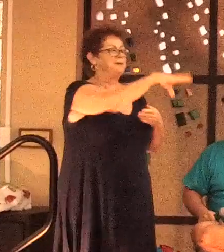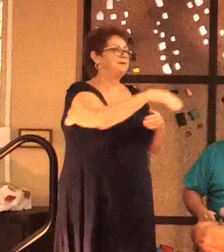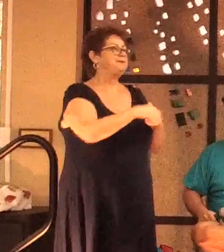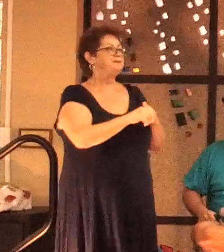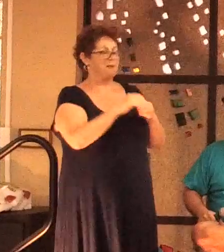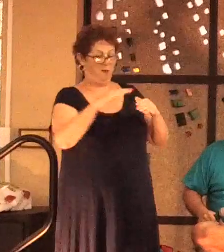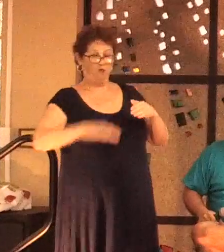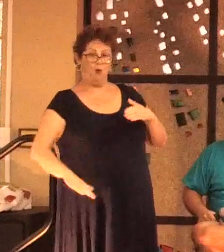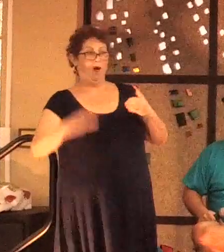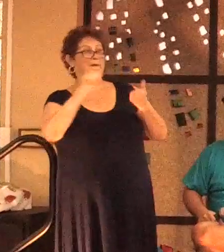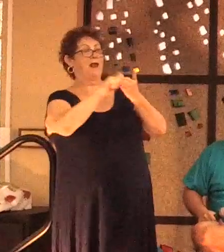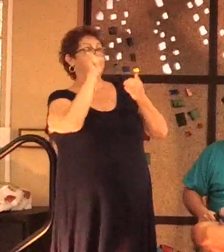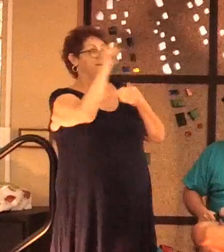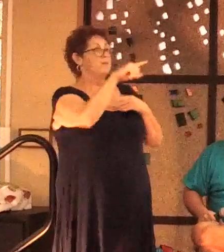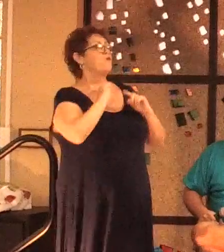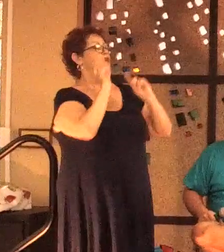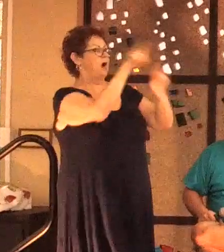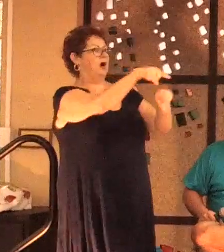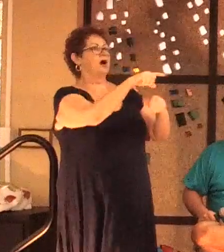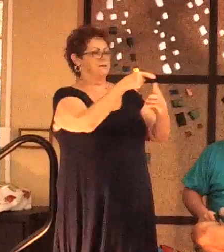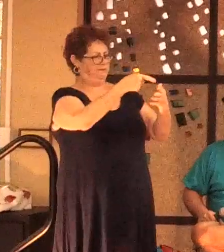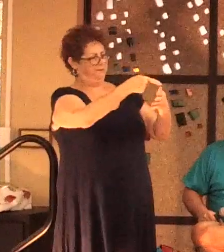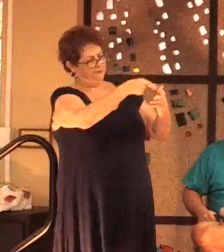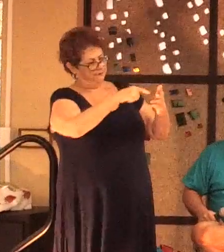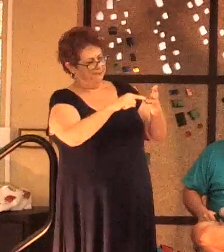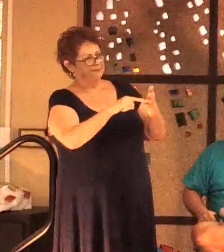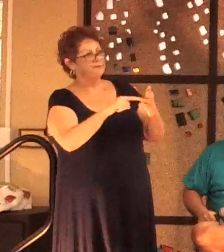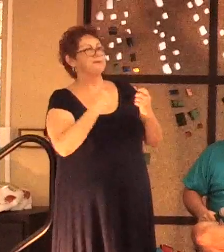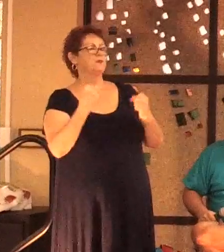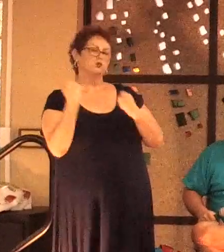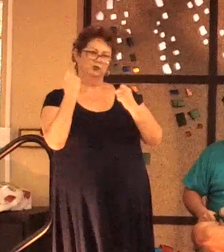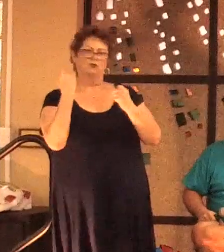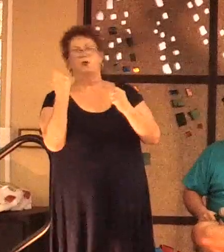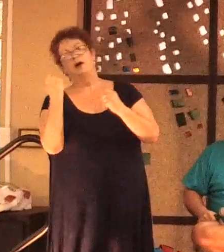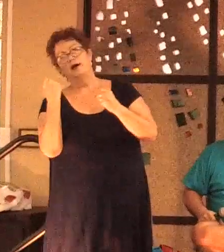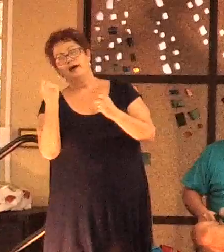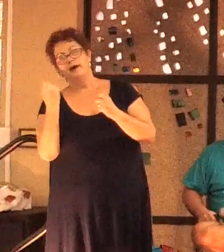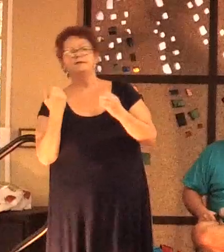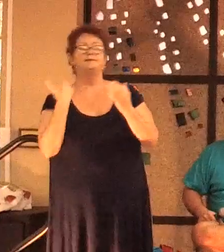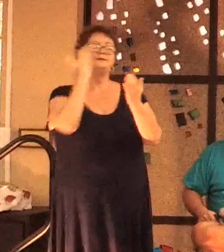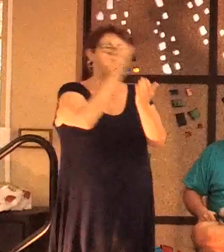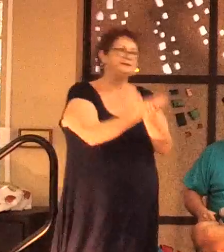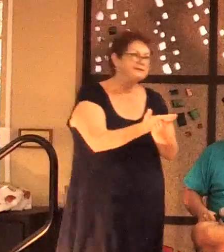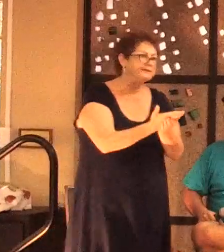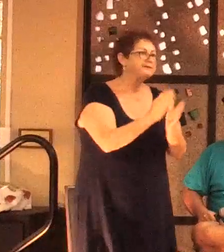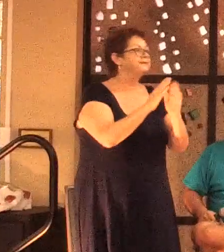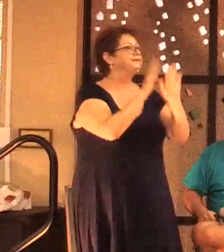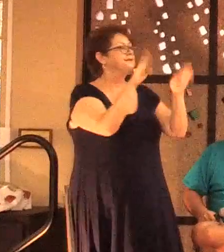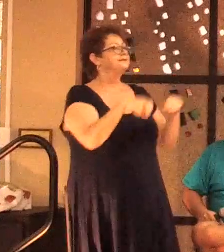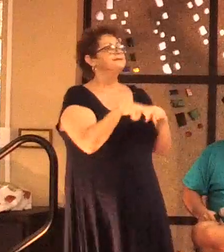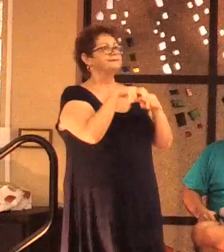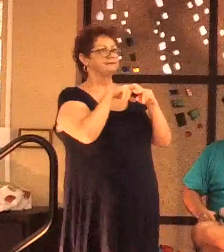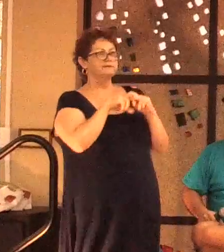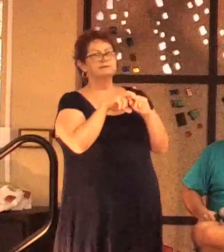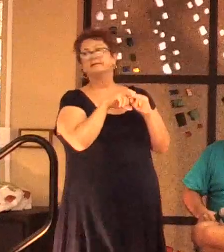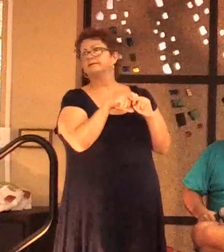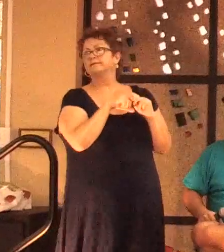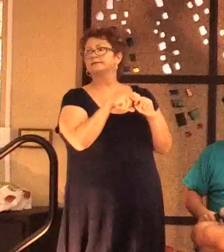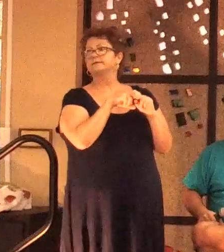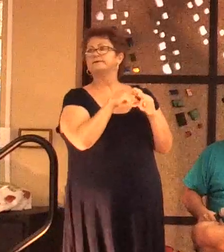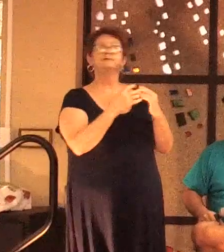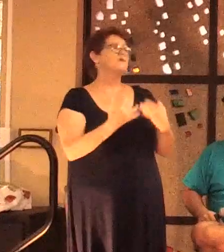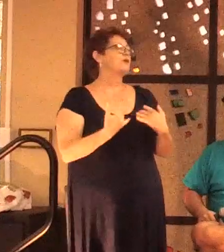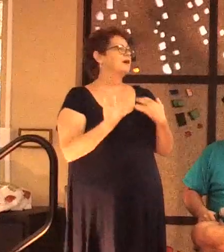So when I would write letters, okay, and little, I remember writing letters to particular people, and we would have to drive to people's